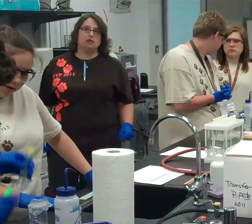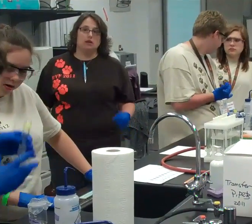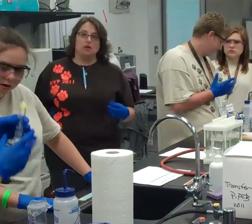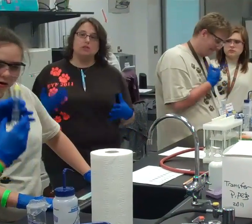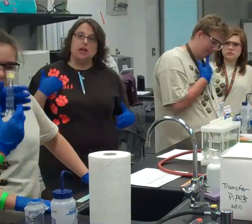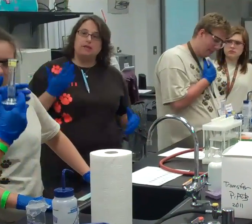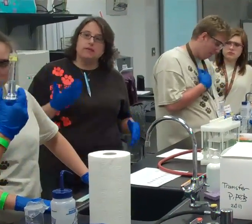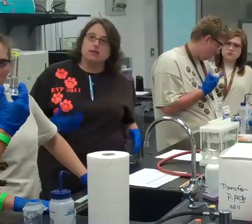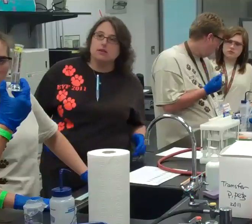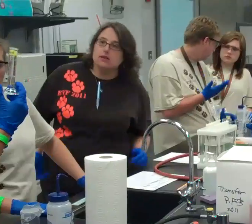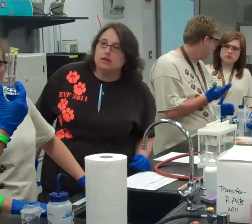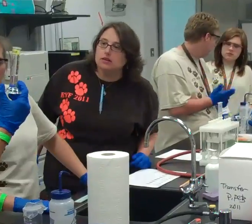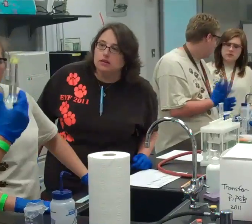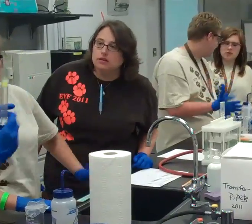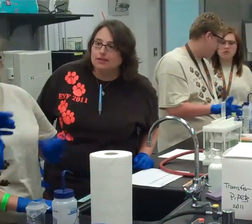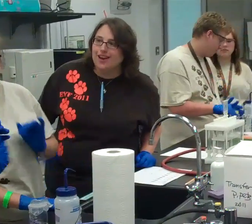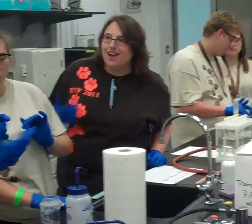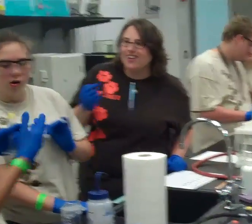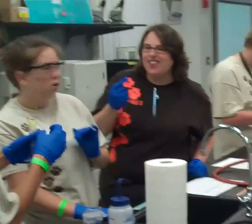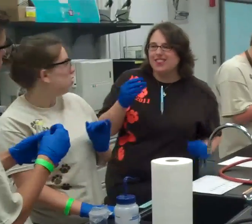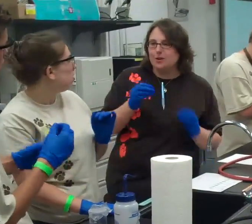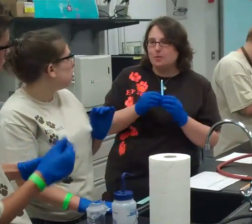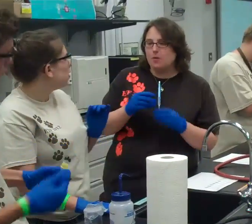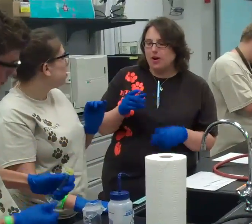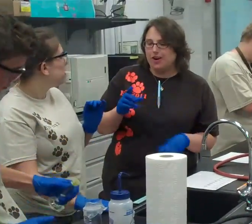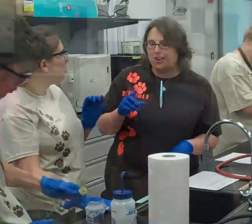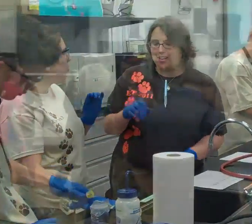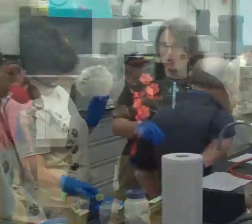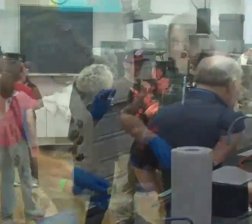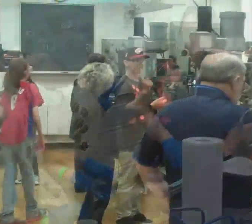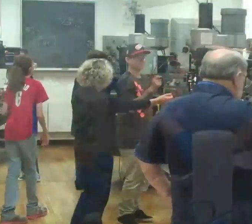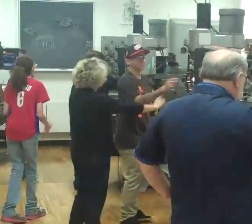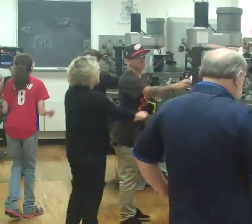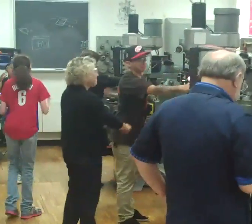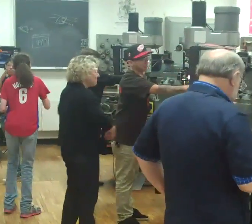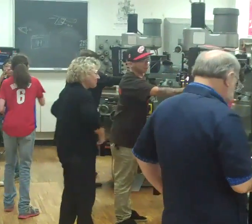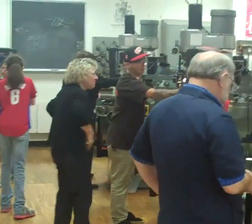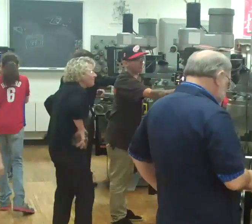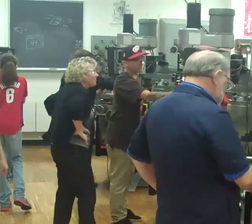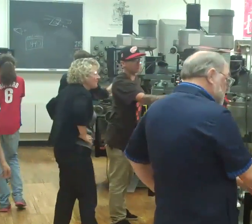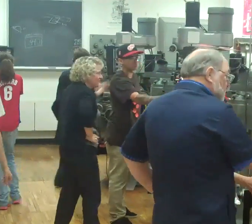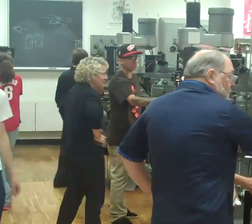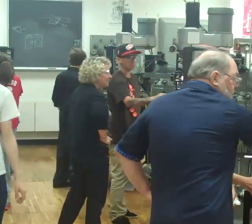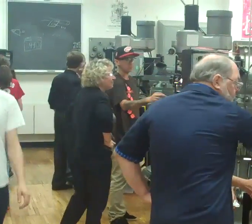Up, a little bit more. Up. Up. Up.